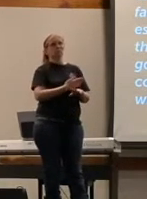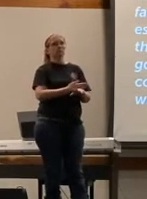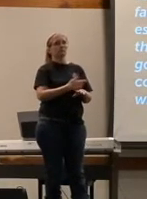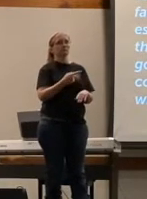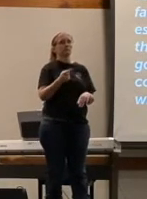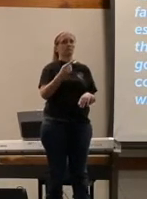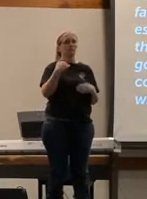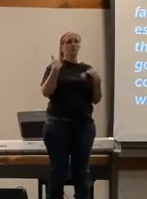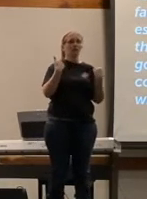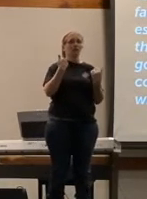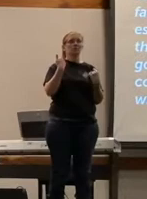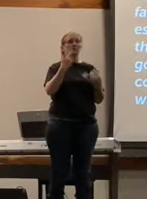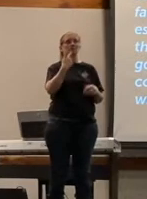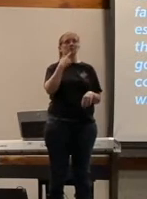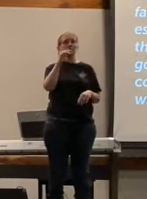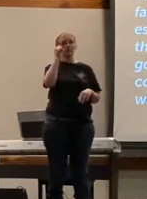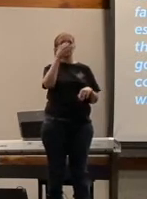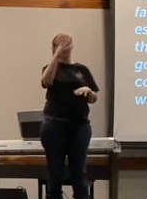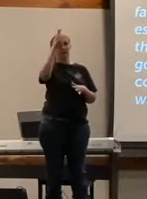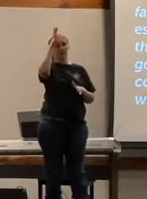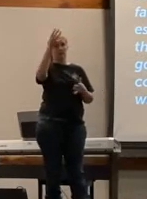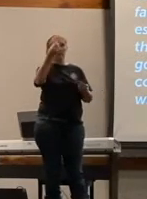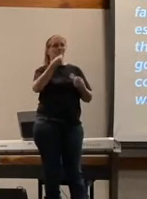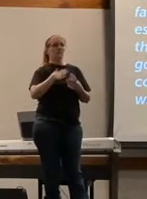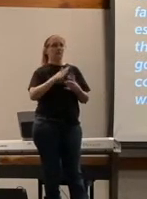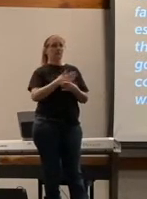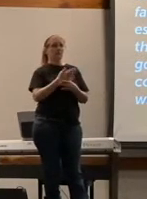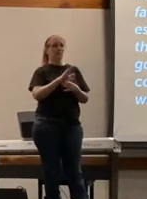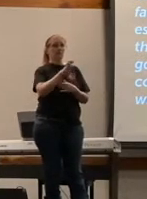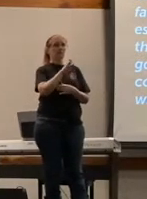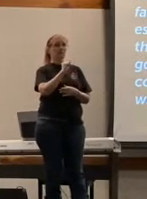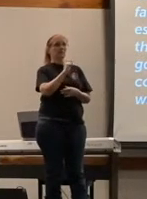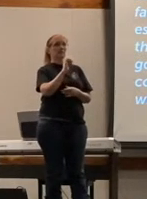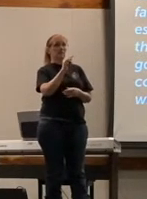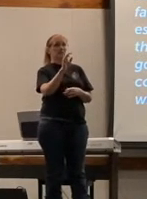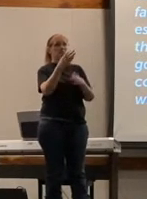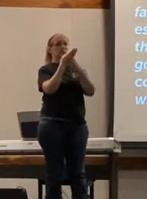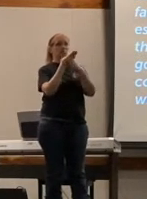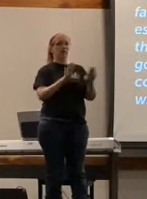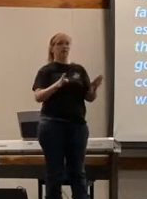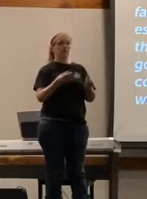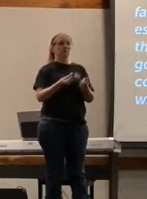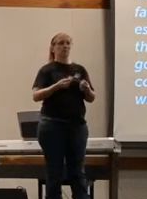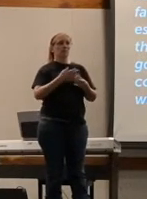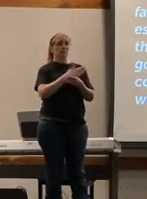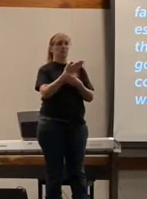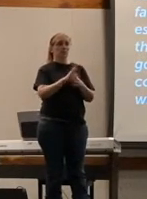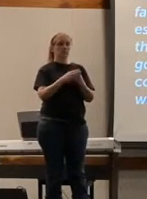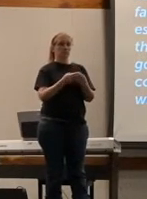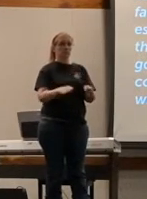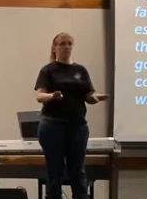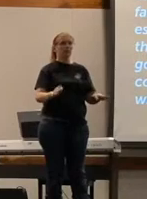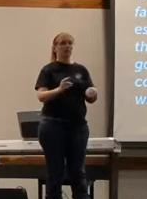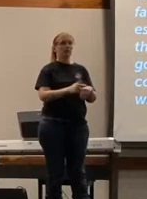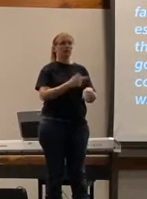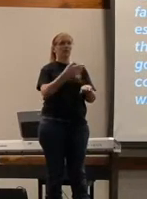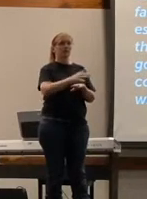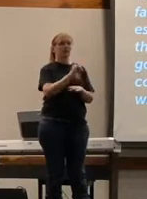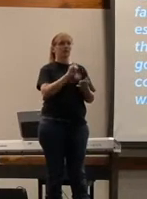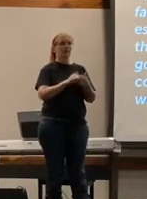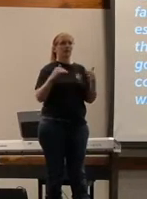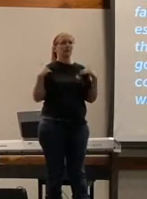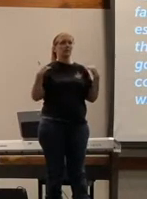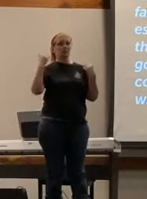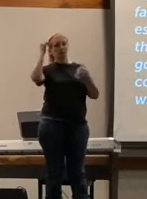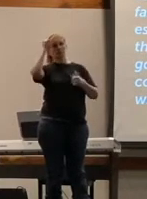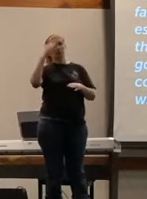father, "Father, give me my share of the estate." So he divided his property between them. Not long after that, the younger son got